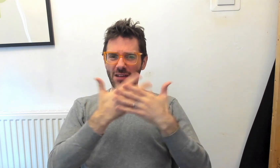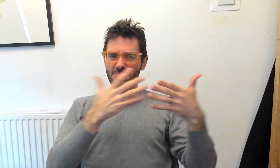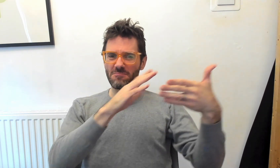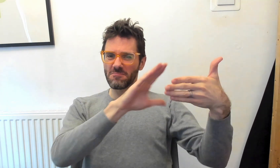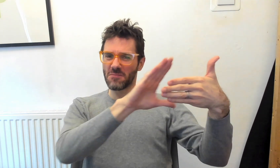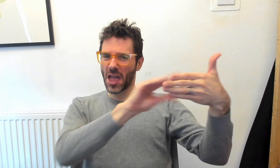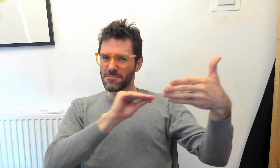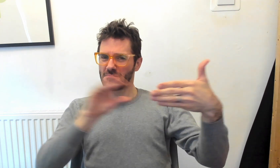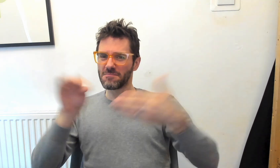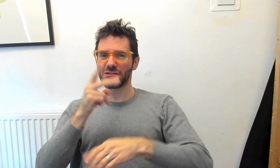be reused.